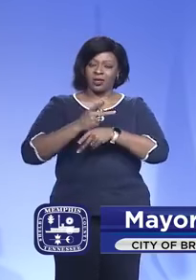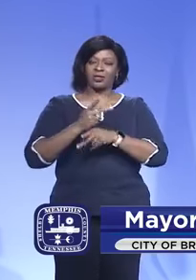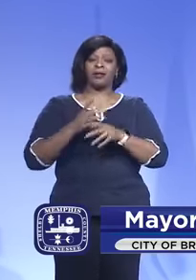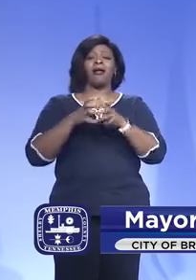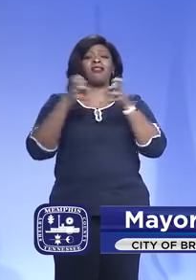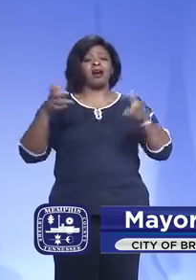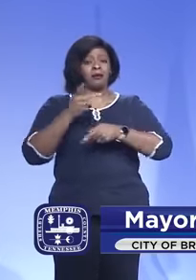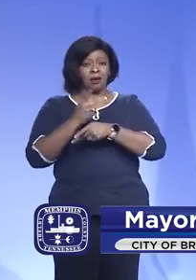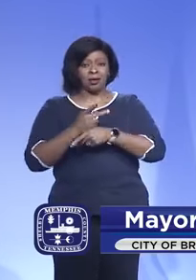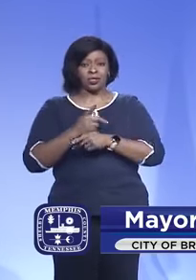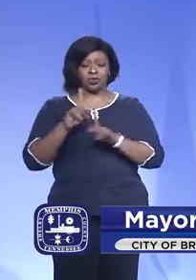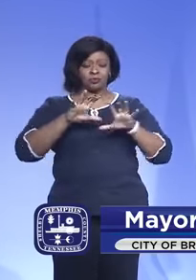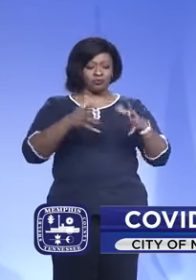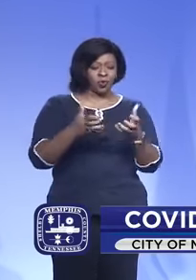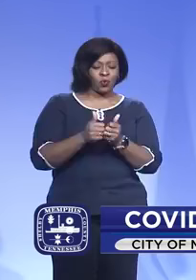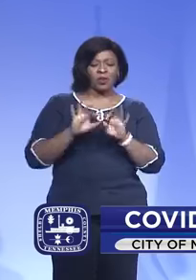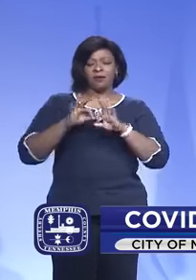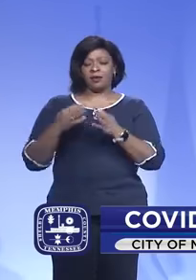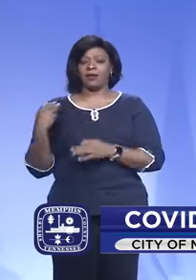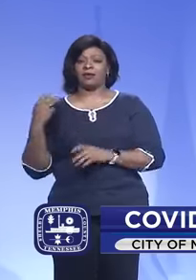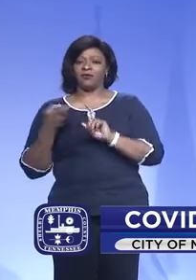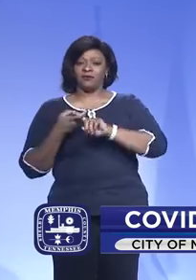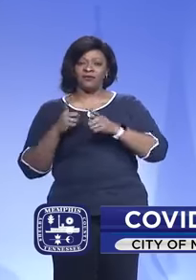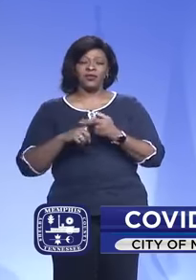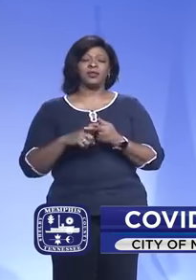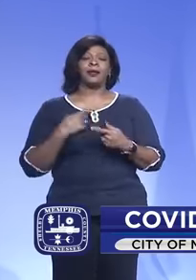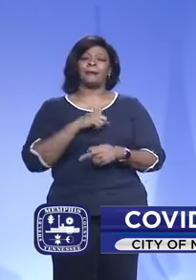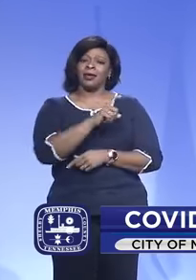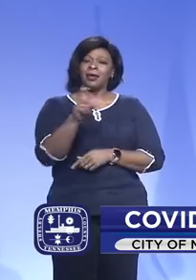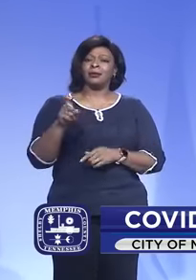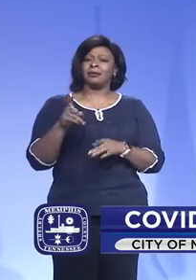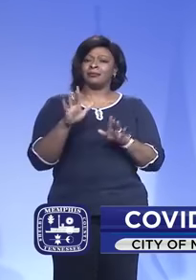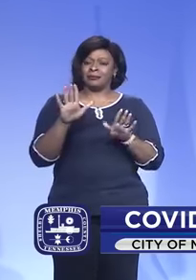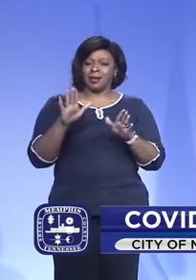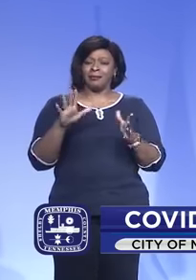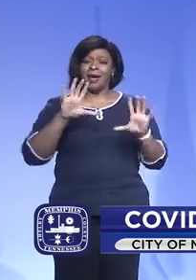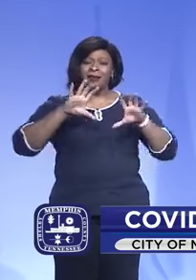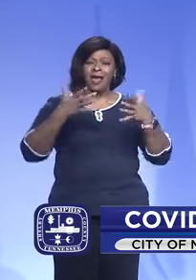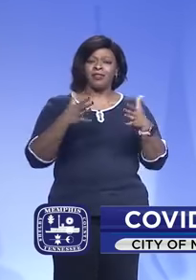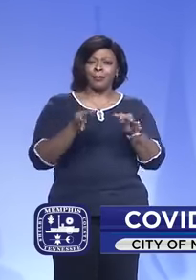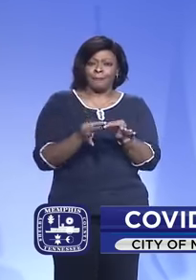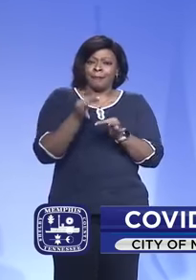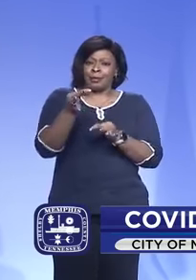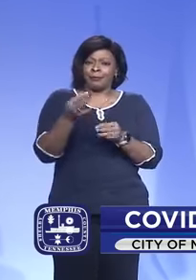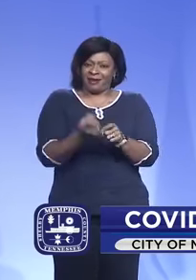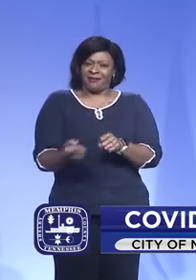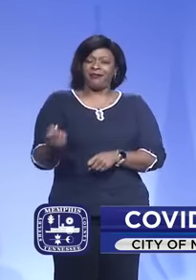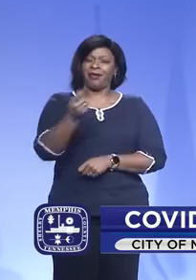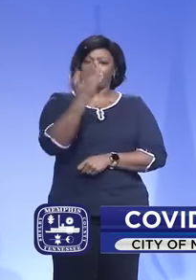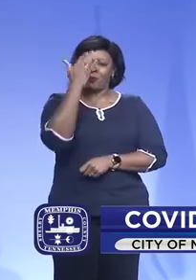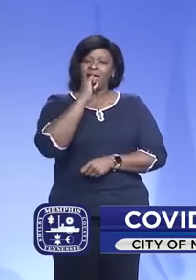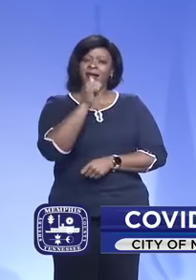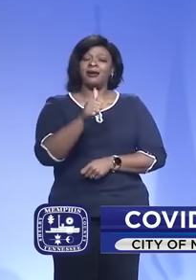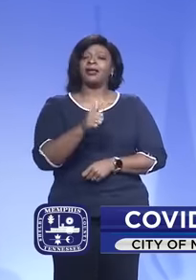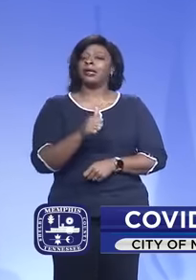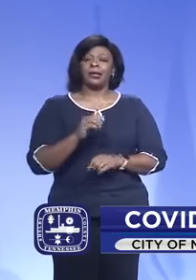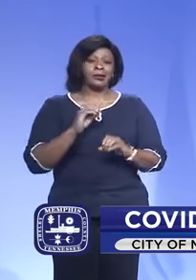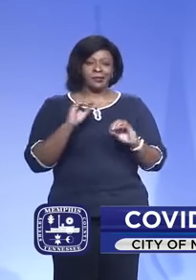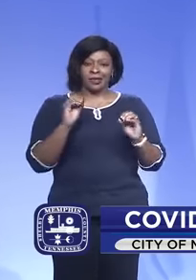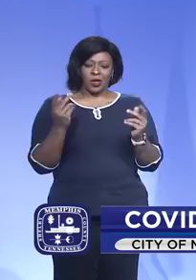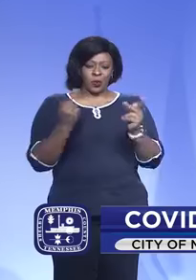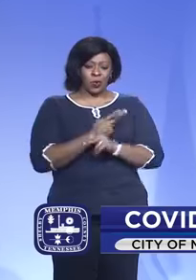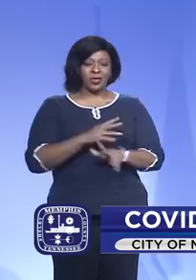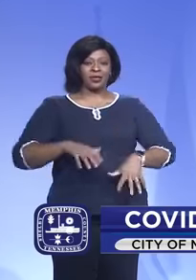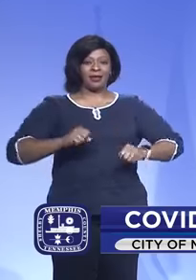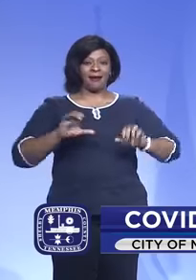of caution as you gather with your family and friends, and I'm asking that you postpone your gatherings to next year. It's nothing worse than